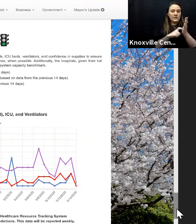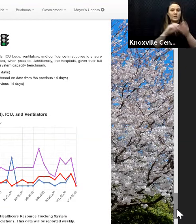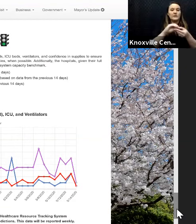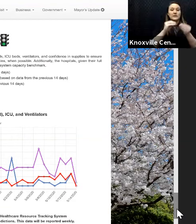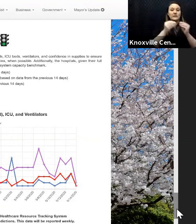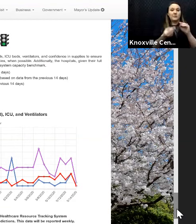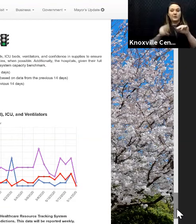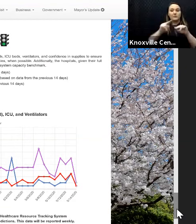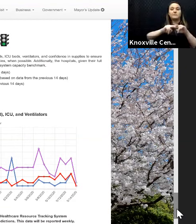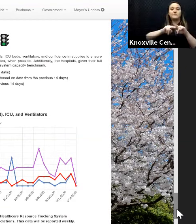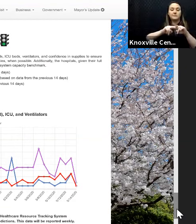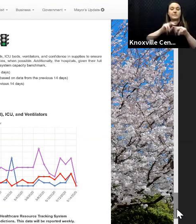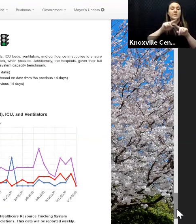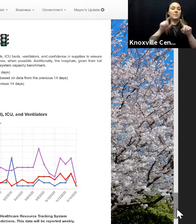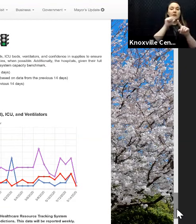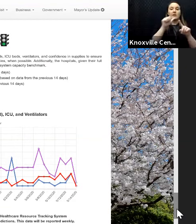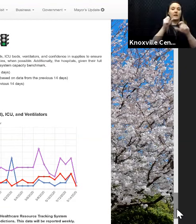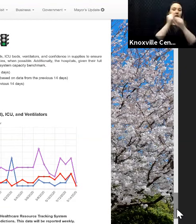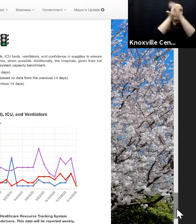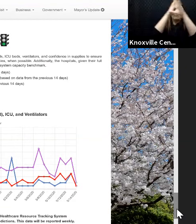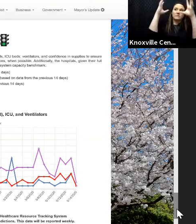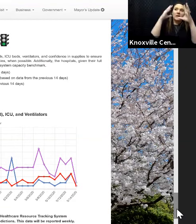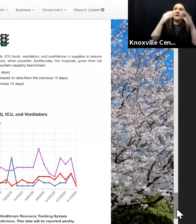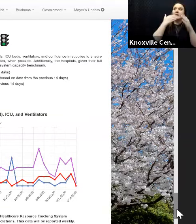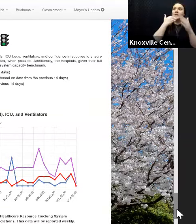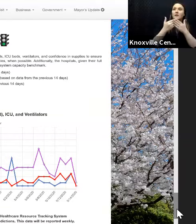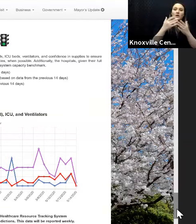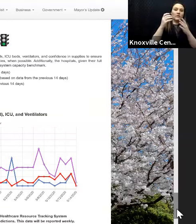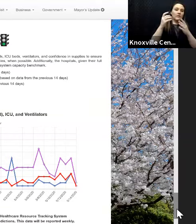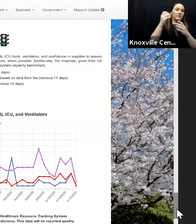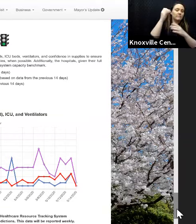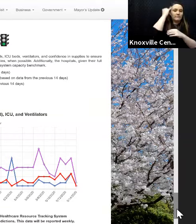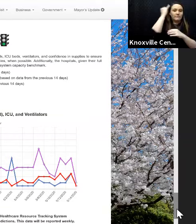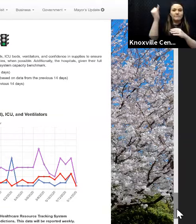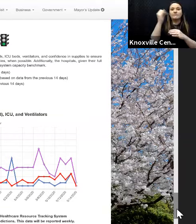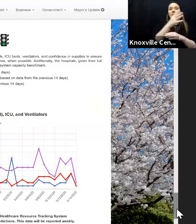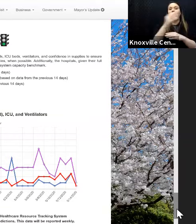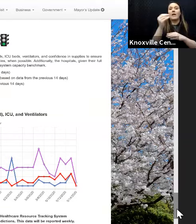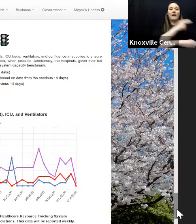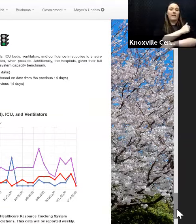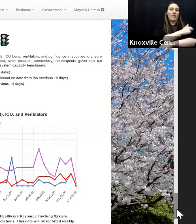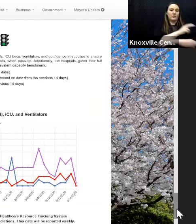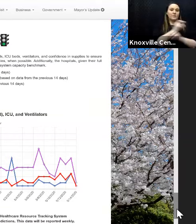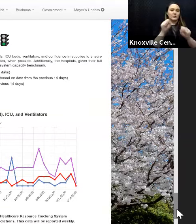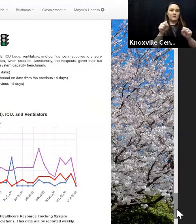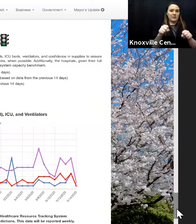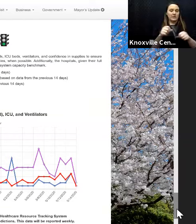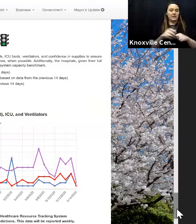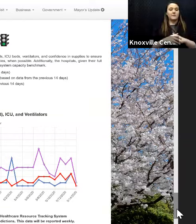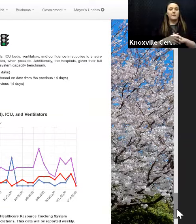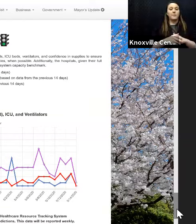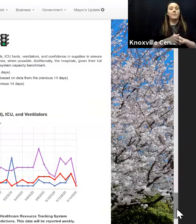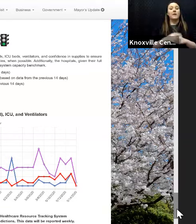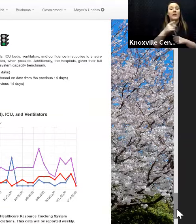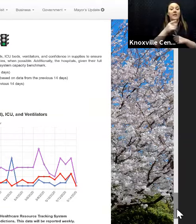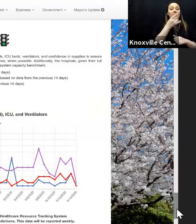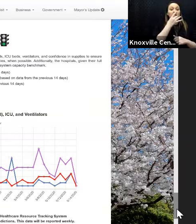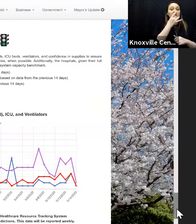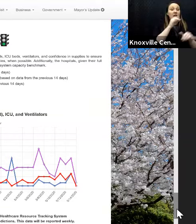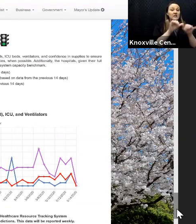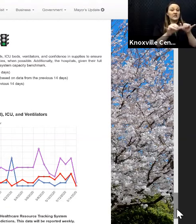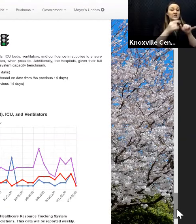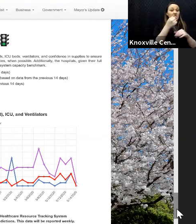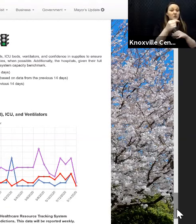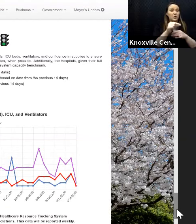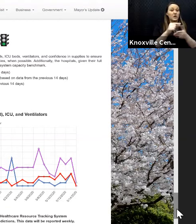the whole picture and does not impact the hospital's surge capacity. The decision to keep this traffic light green came after talking with hospital partners